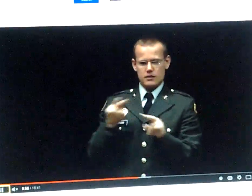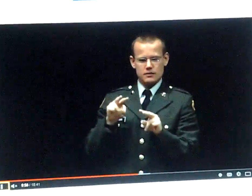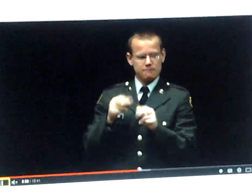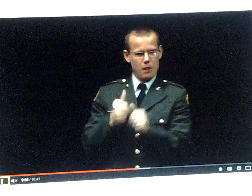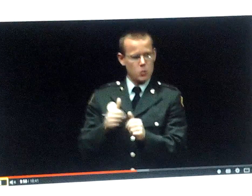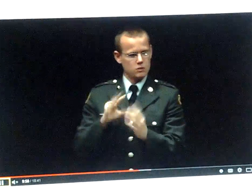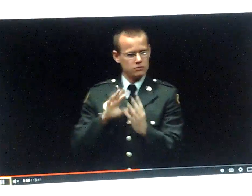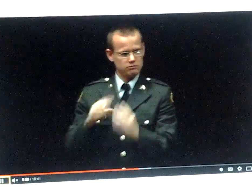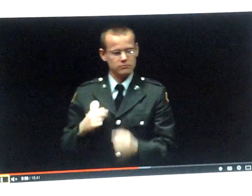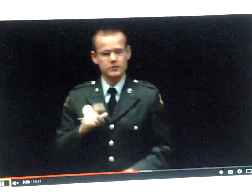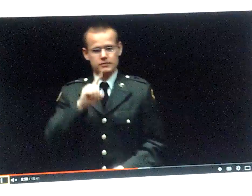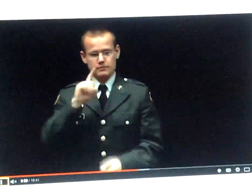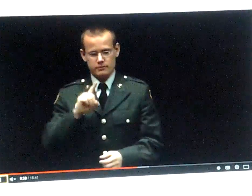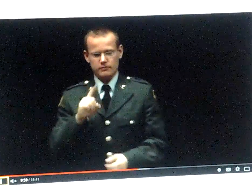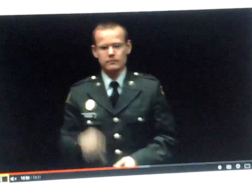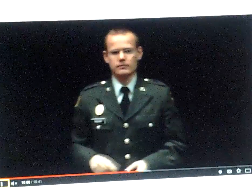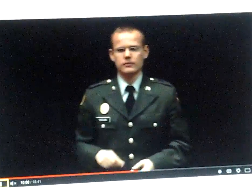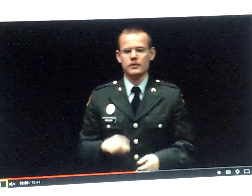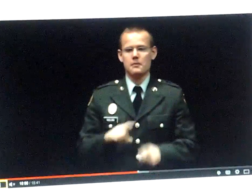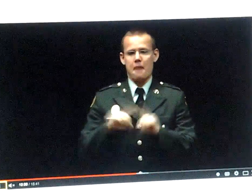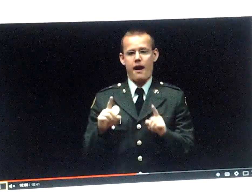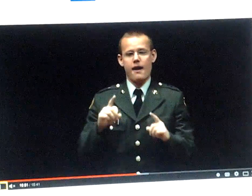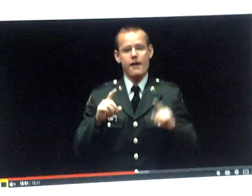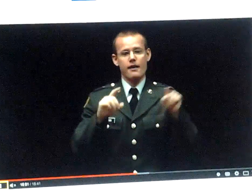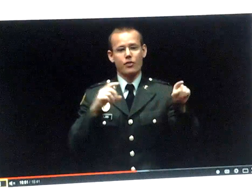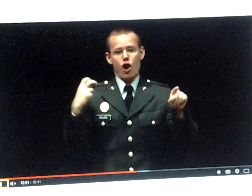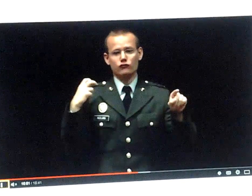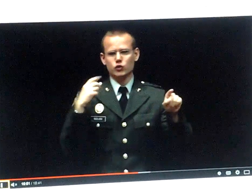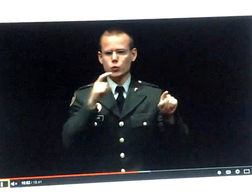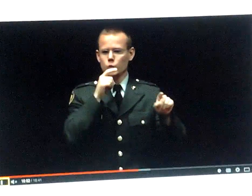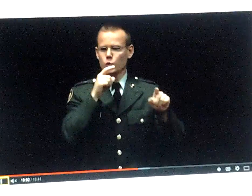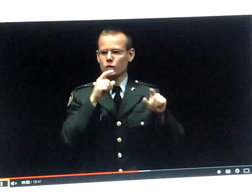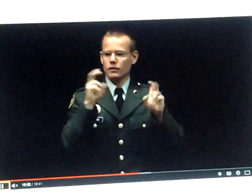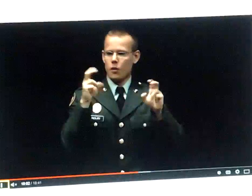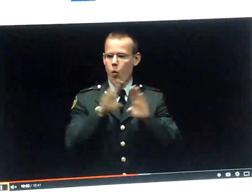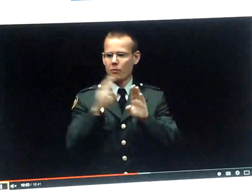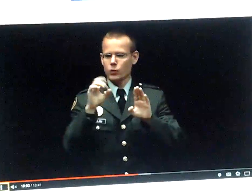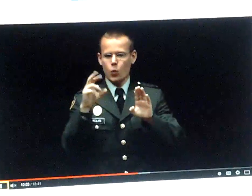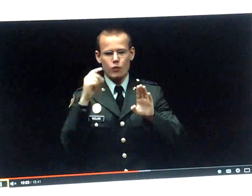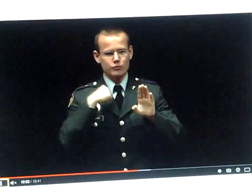So they figured I'd be better behind the line, behind the row of 4.